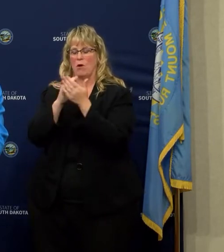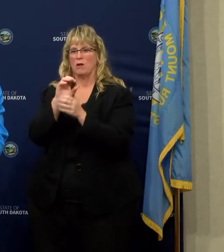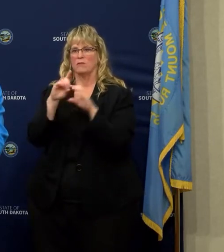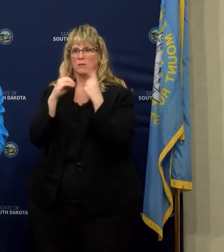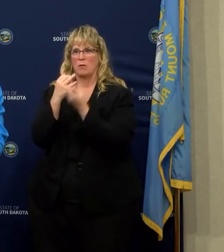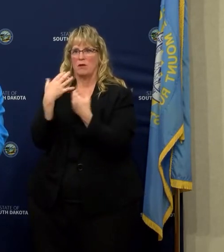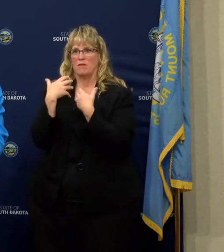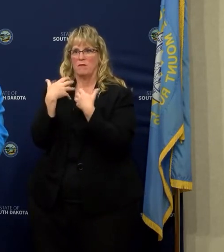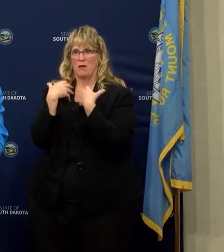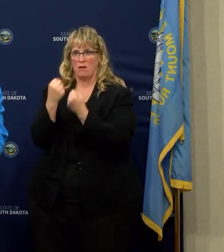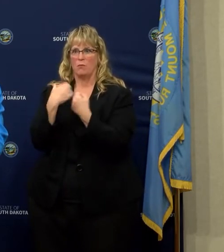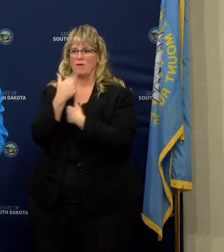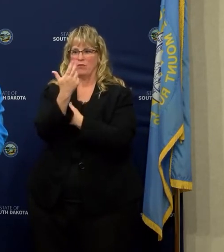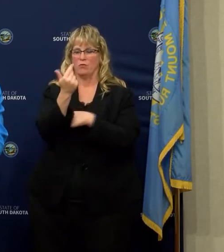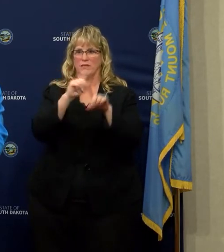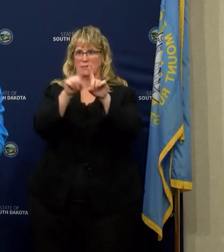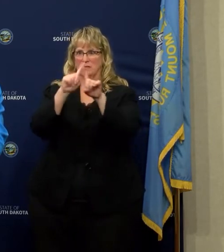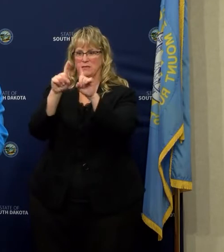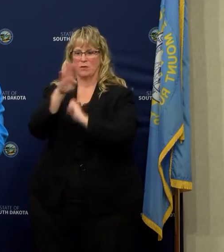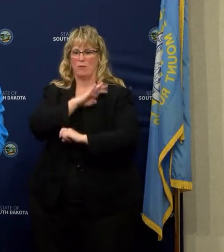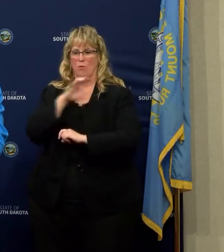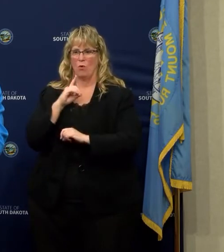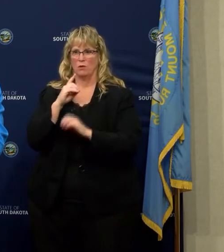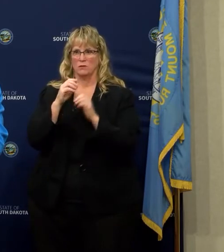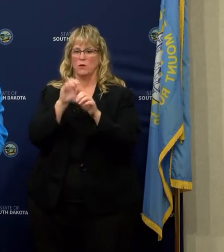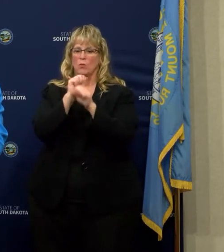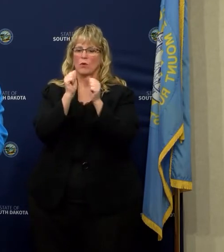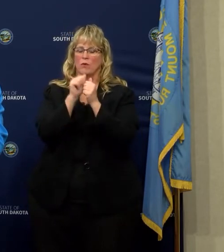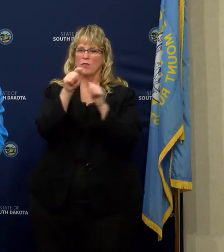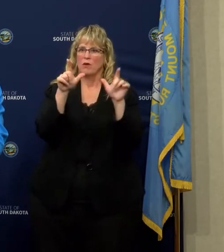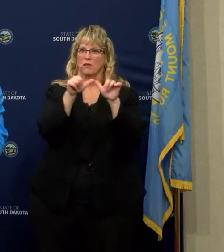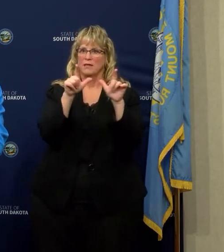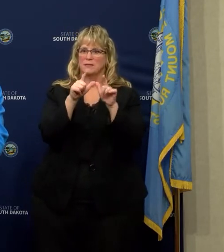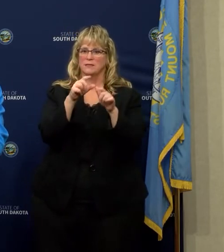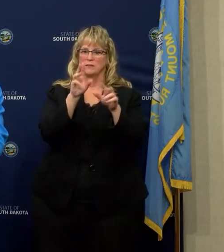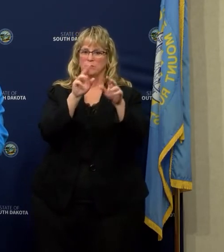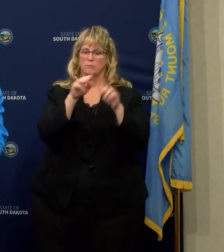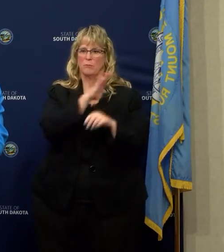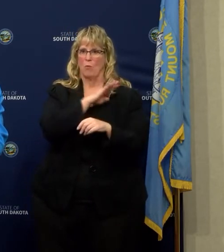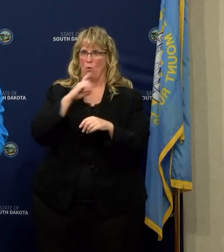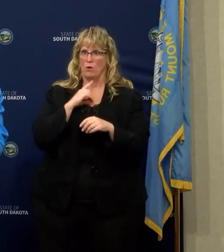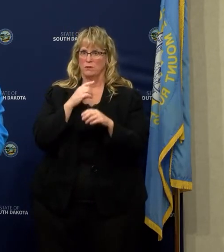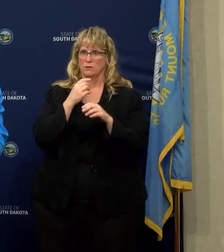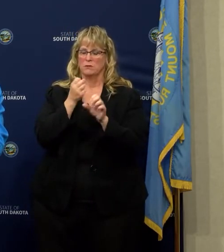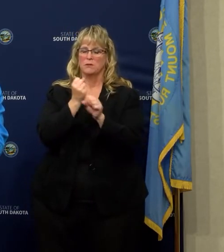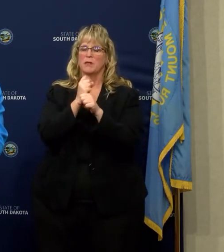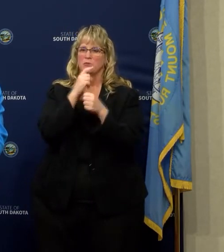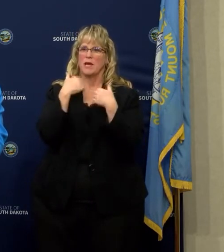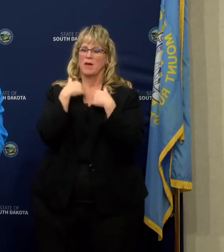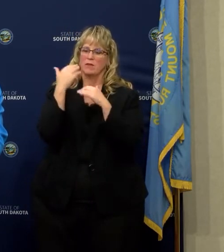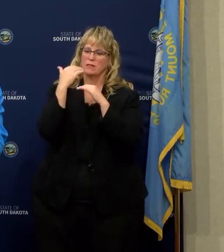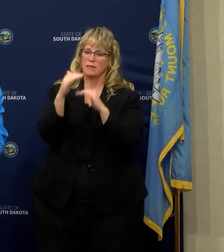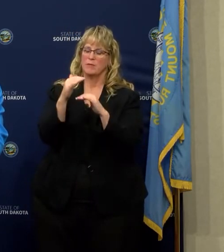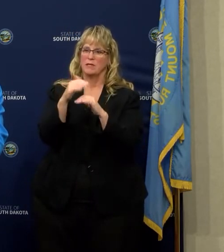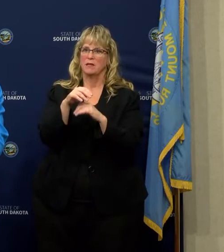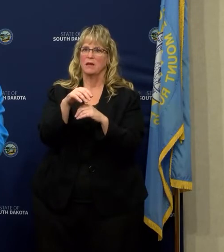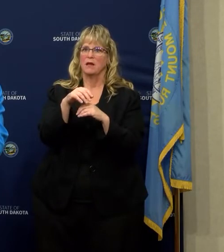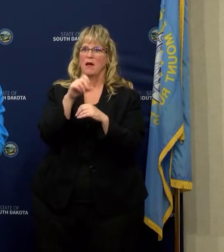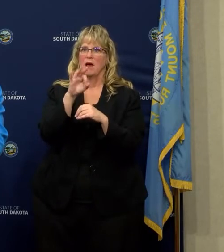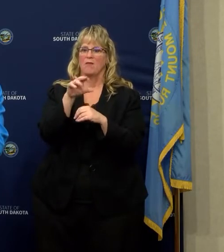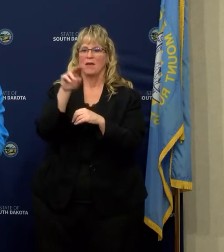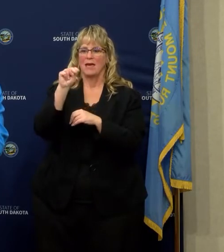have 13 different boards to work with their licensed members on distributing a limited supply of N95